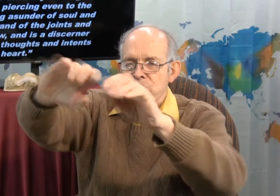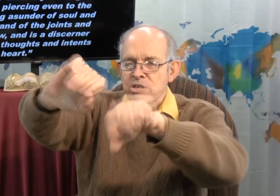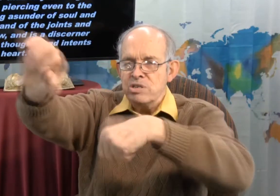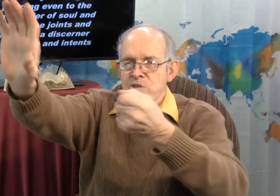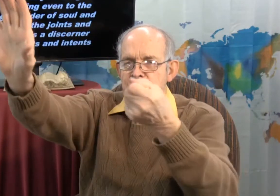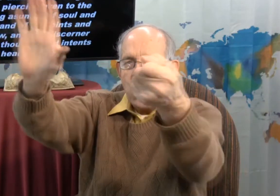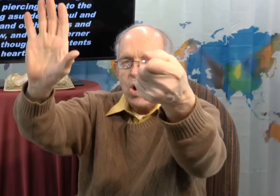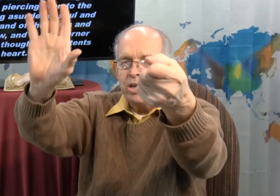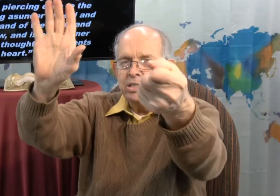two-edged sword.